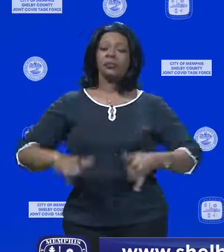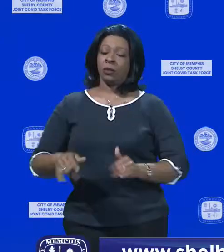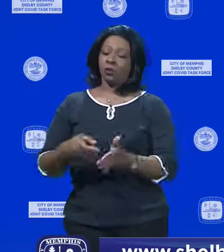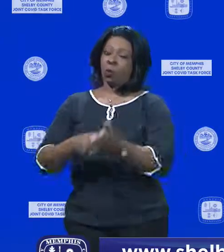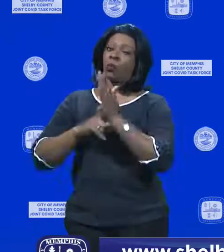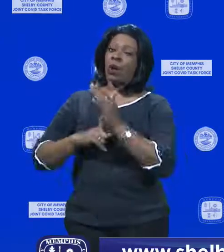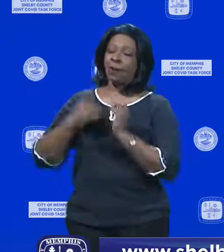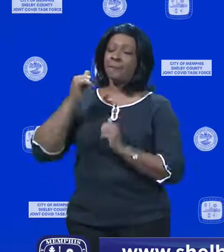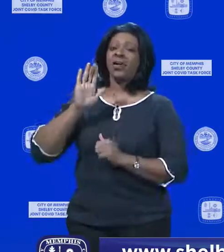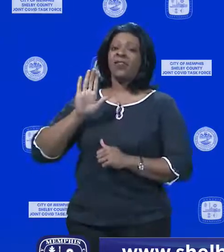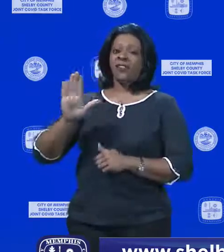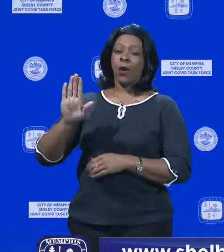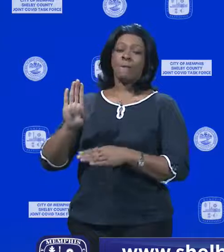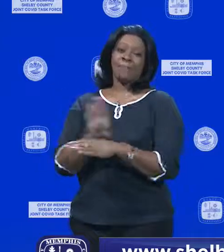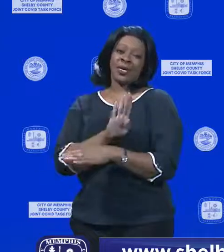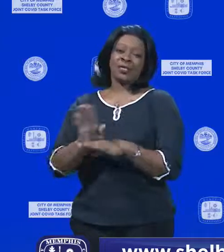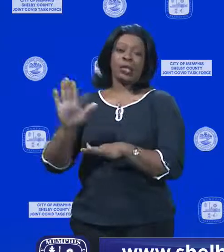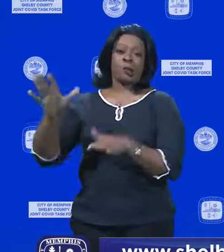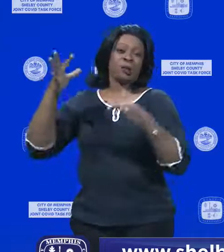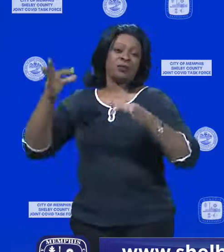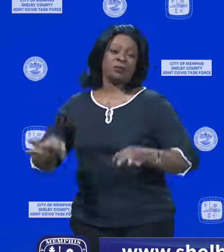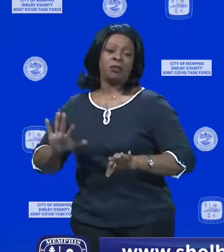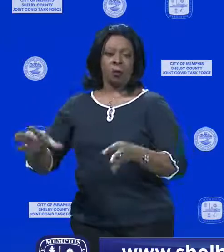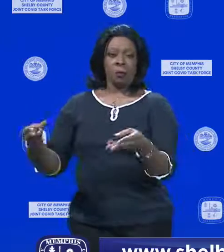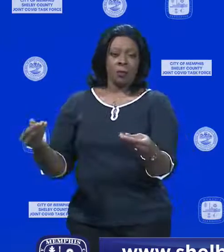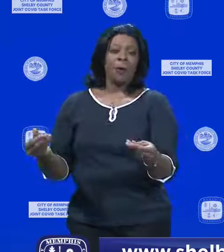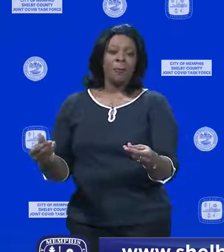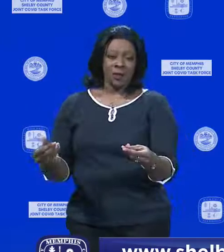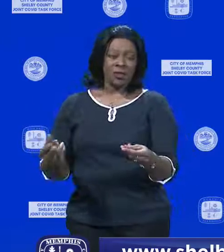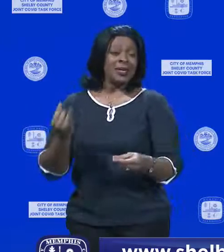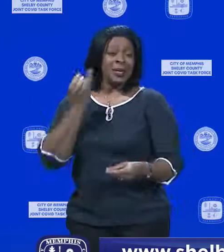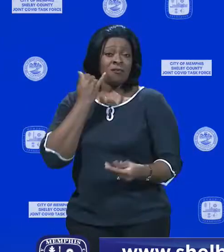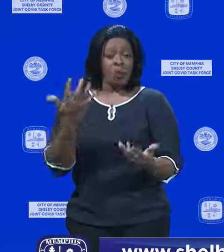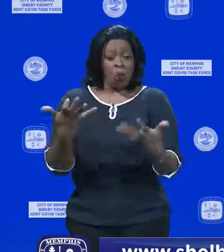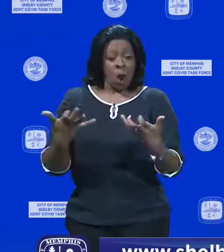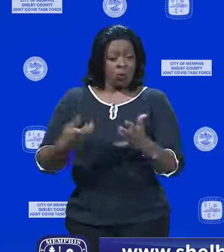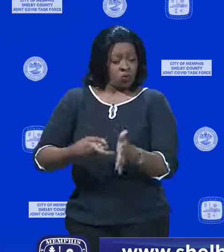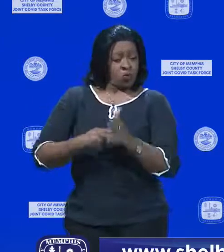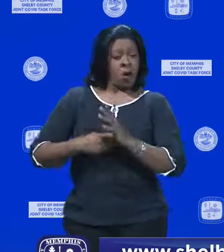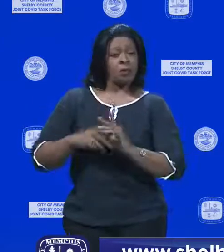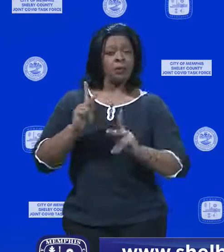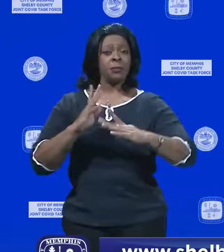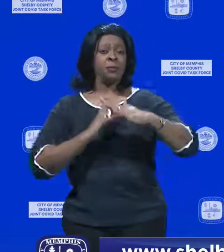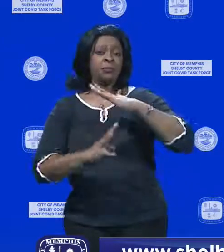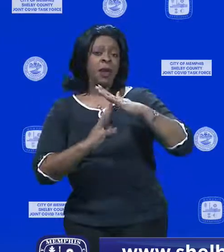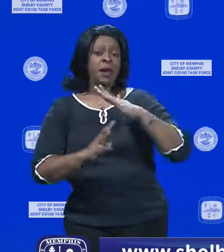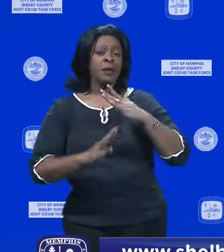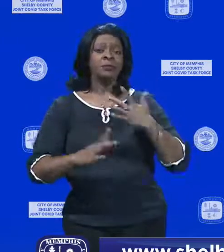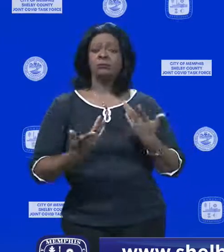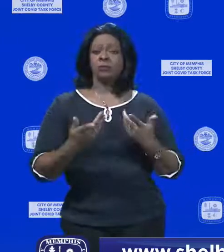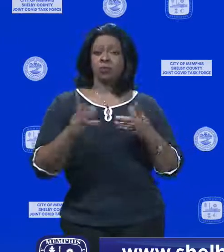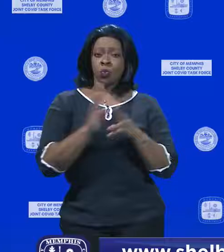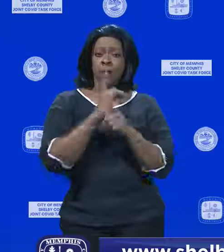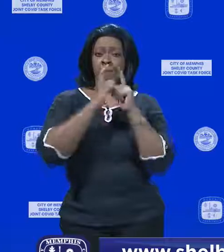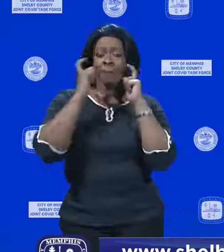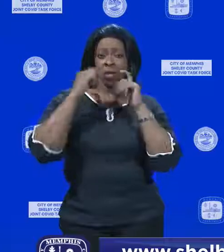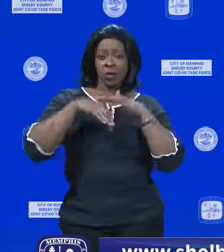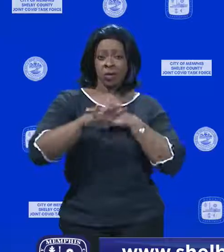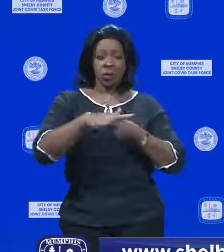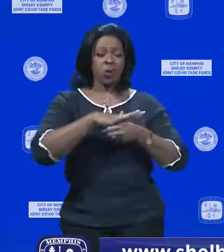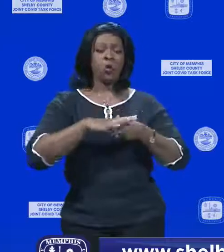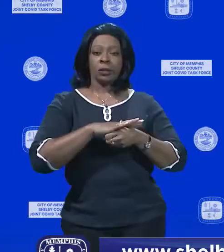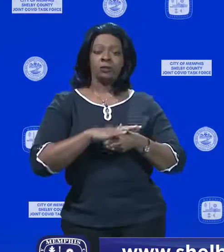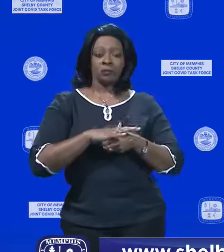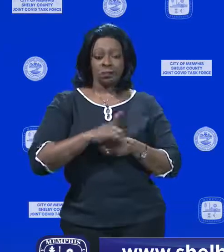required because it's their business, it's their property, and if they want to require patrons to wear a mask to enter that